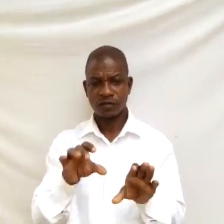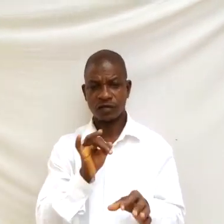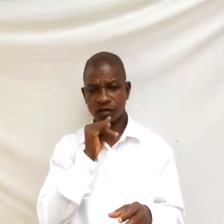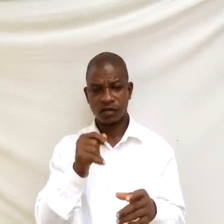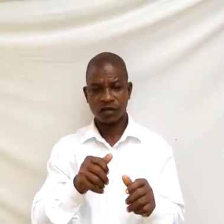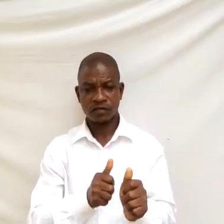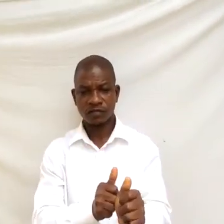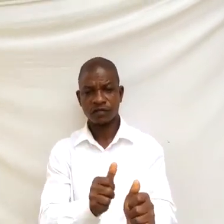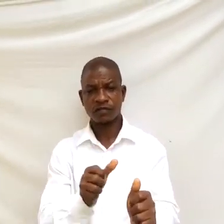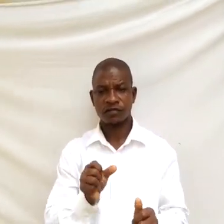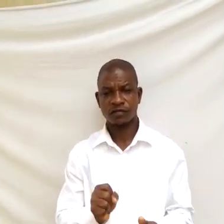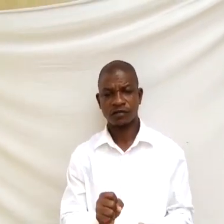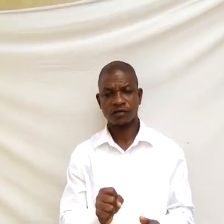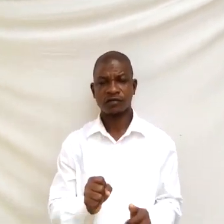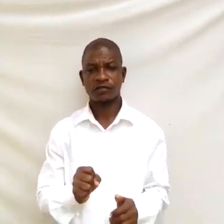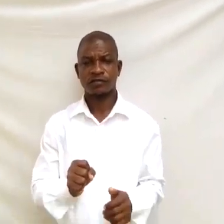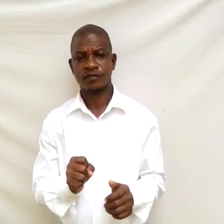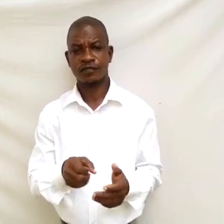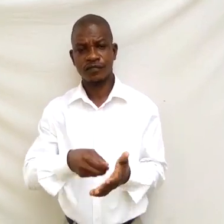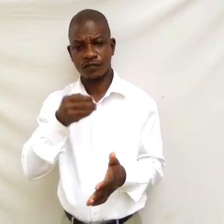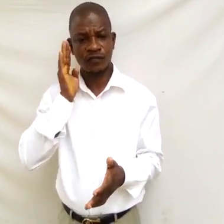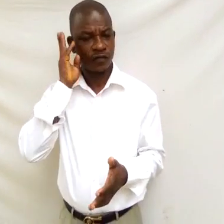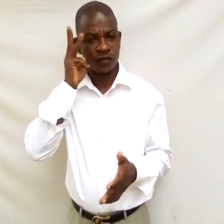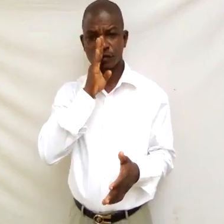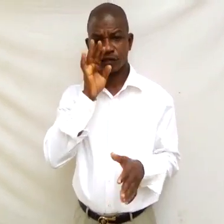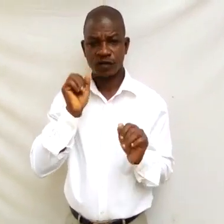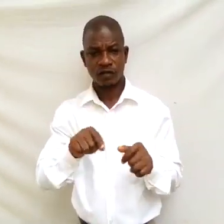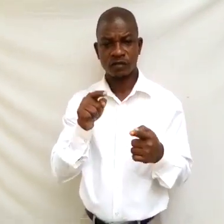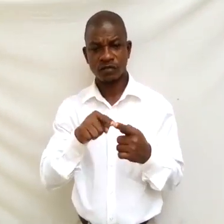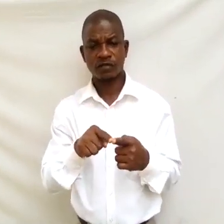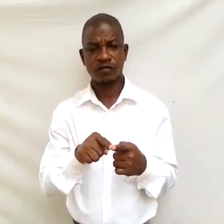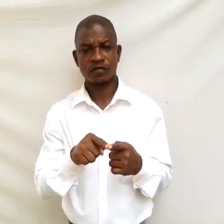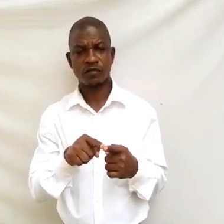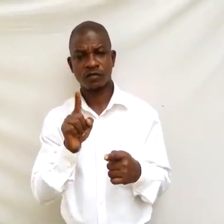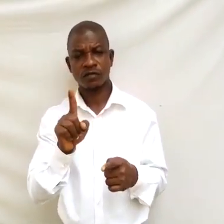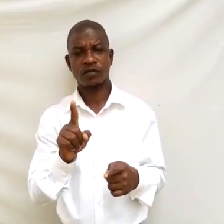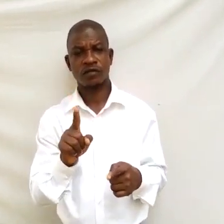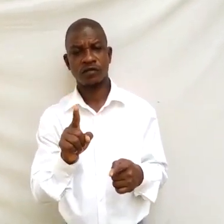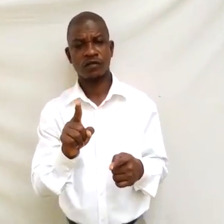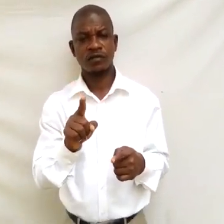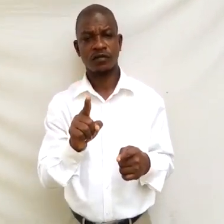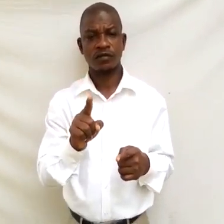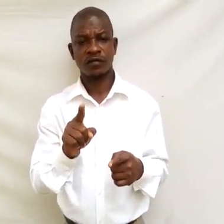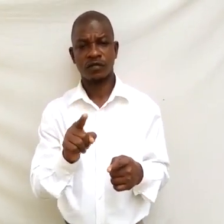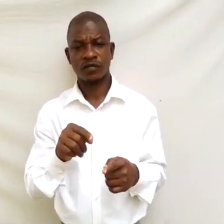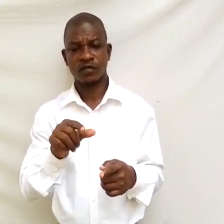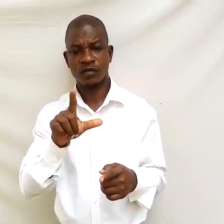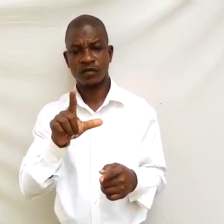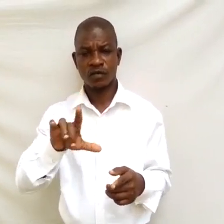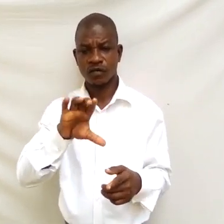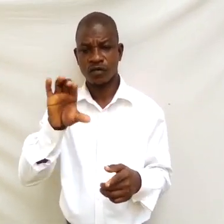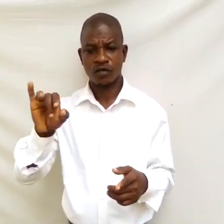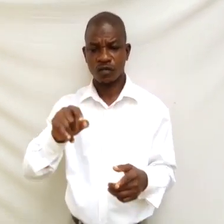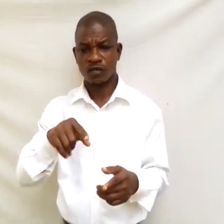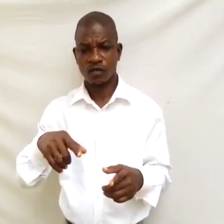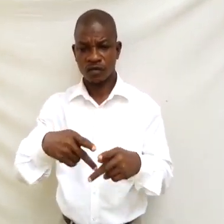follows. Students will be able to 1. Locate places or